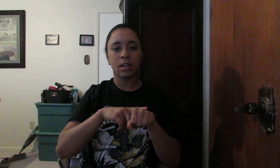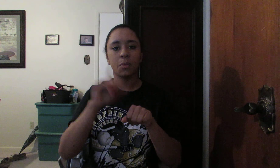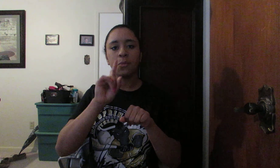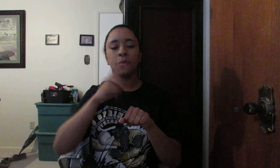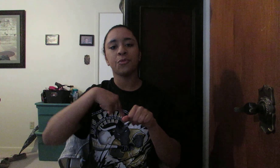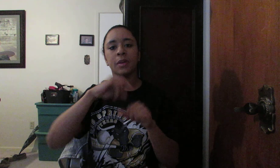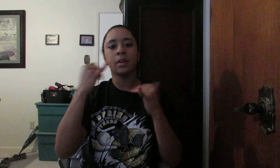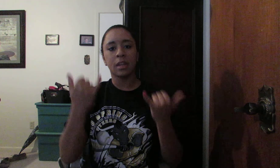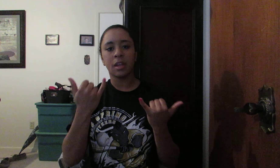now have